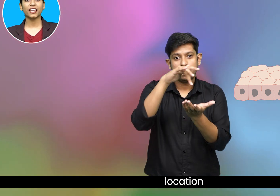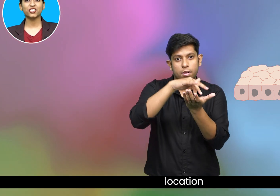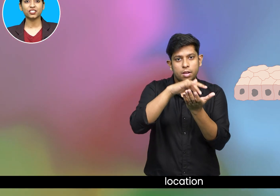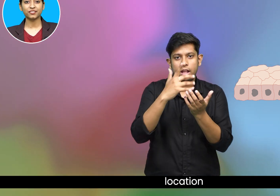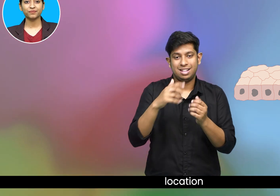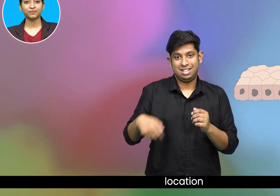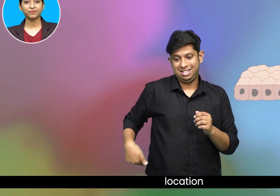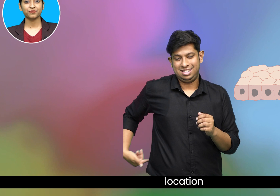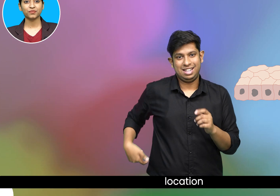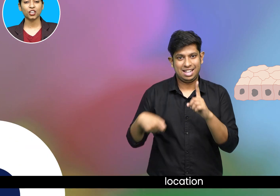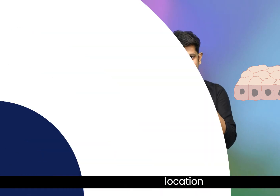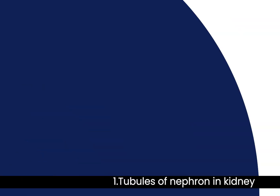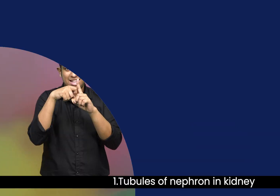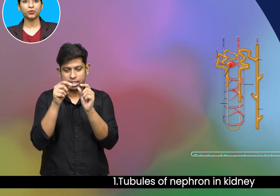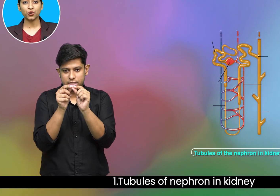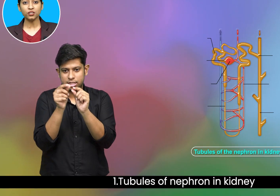Location: